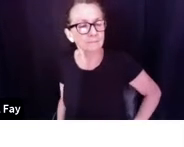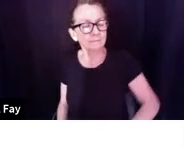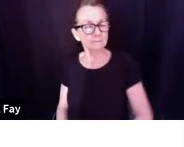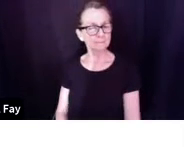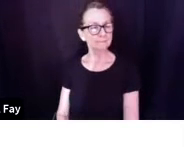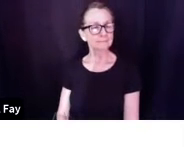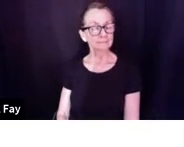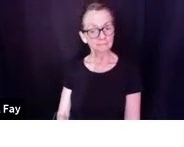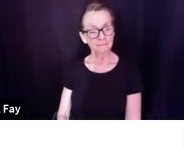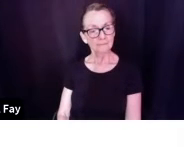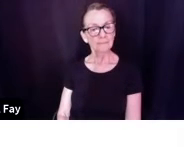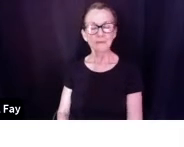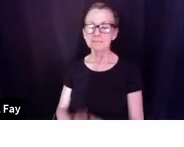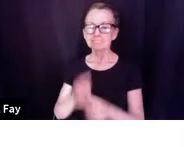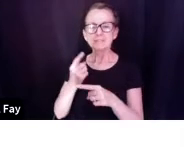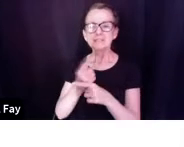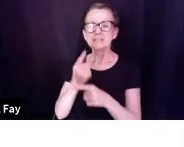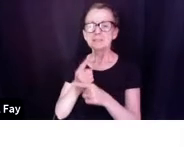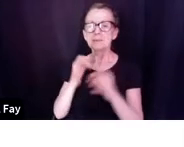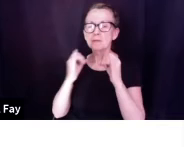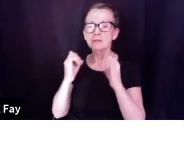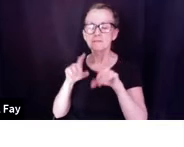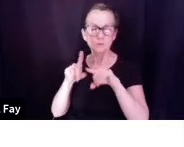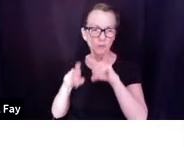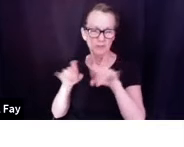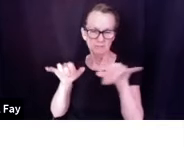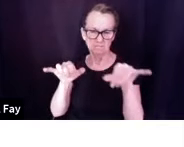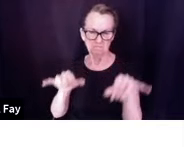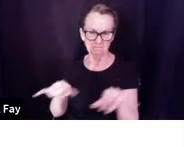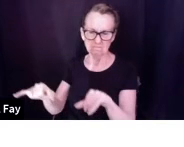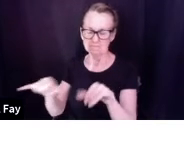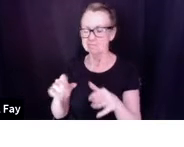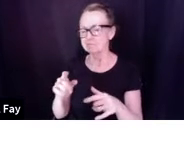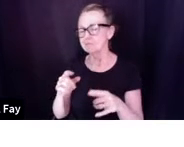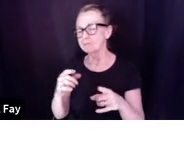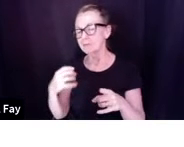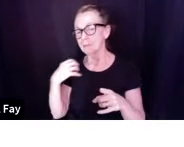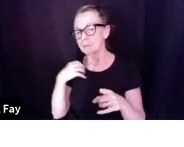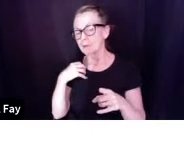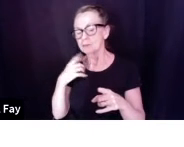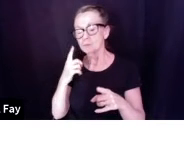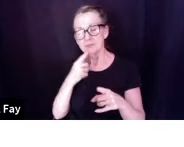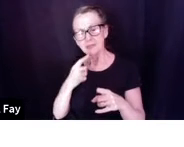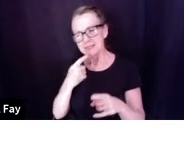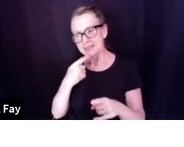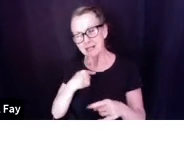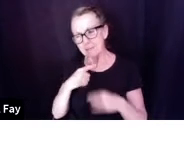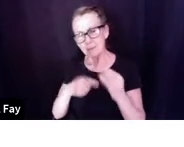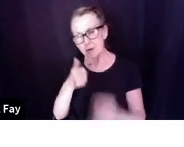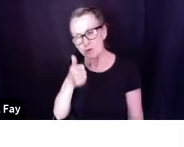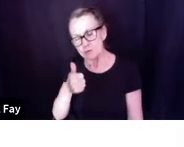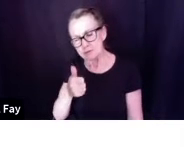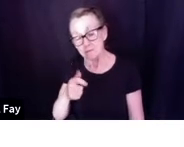So you have standard interview questions. Okay. Tell me about yourself. Why did you apply for this position?